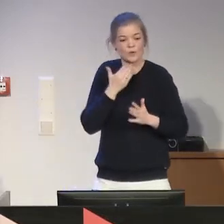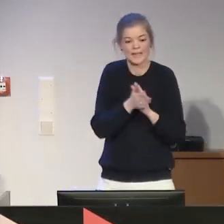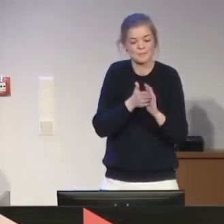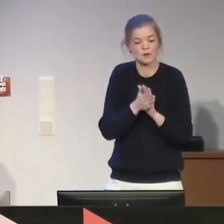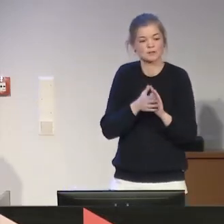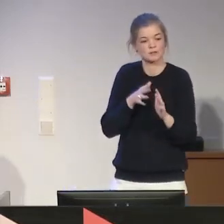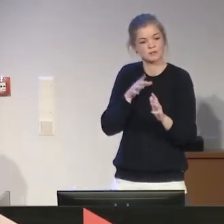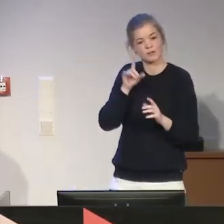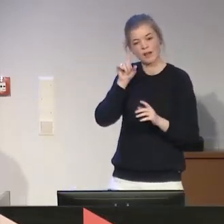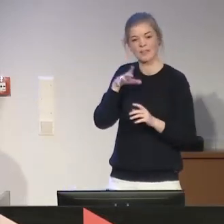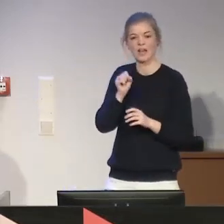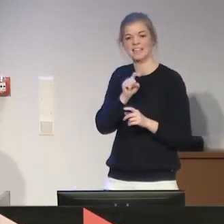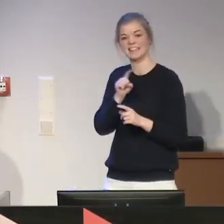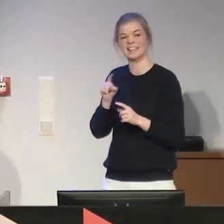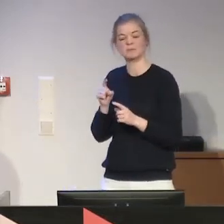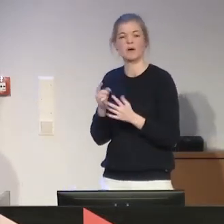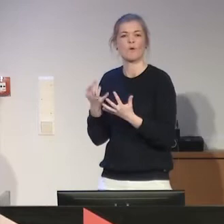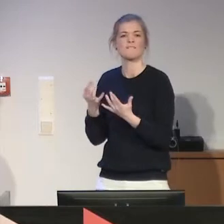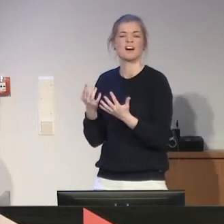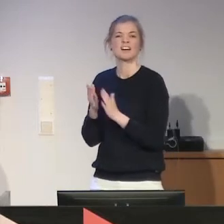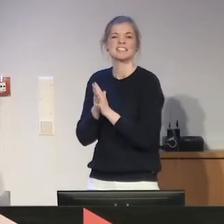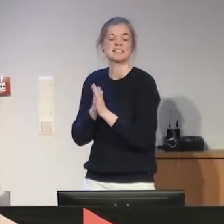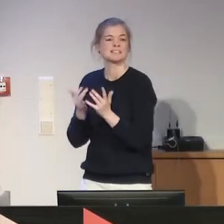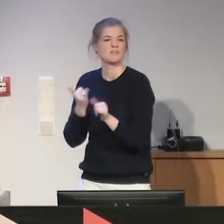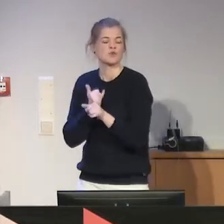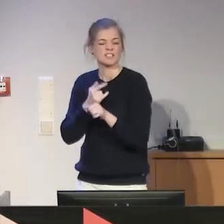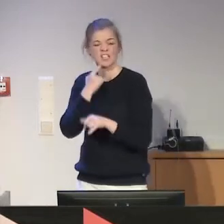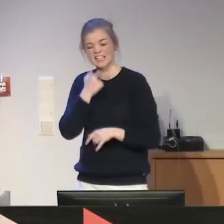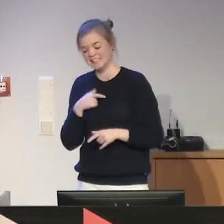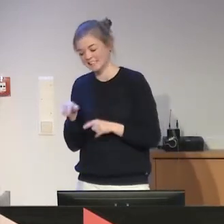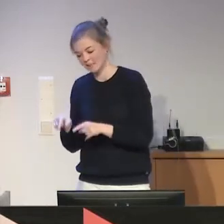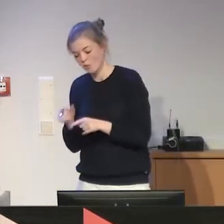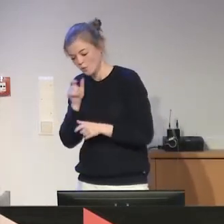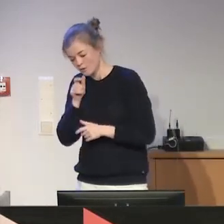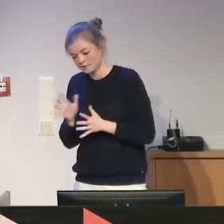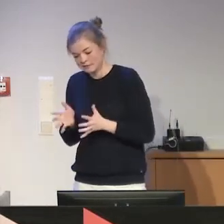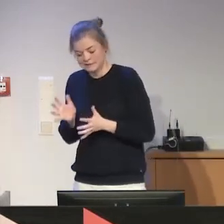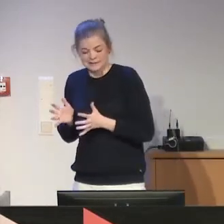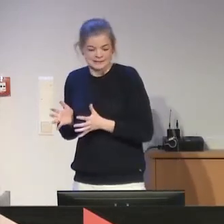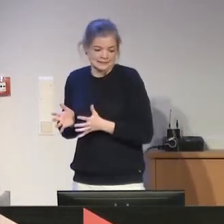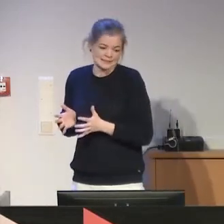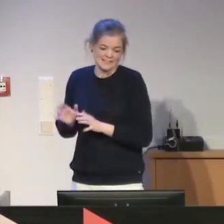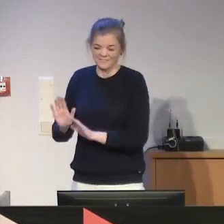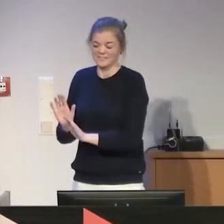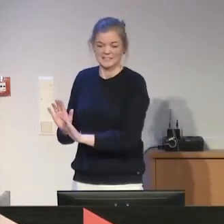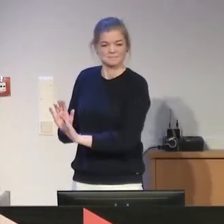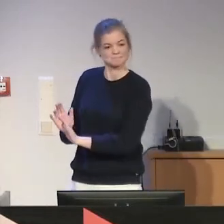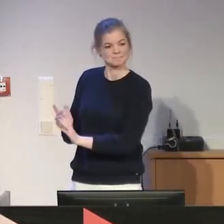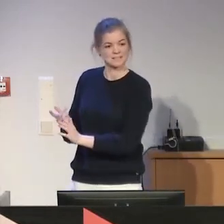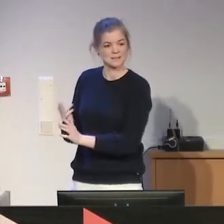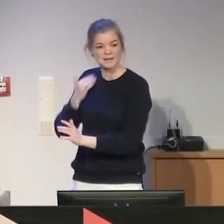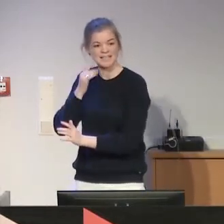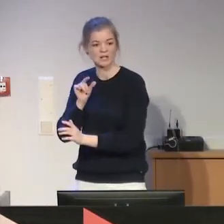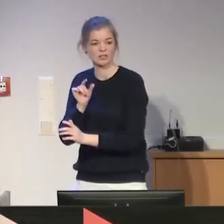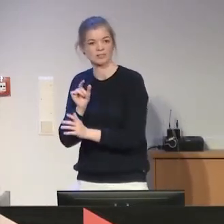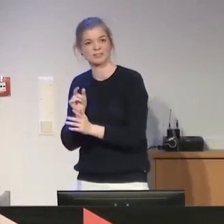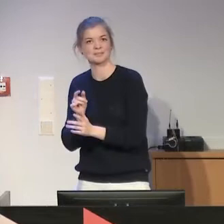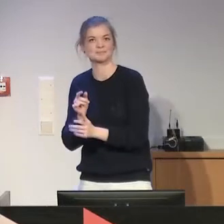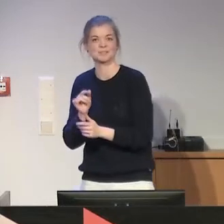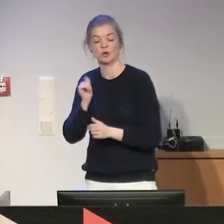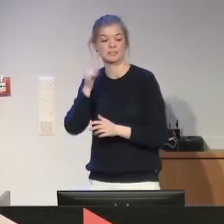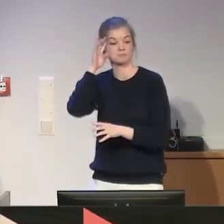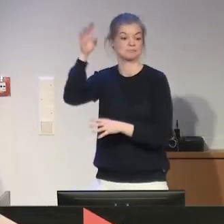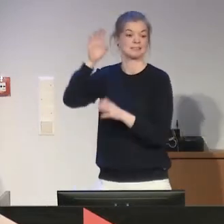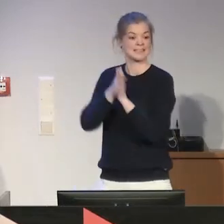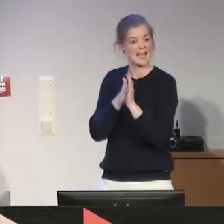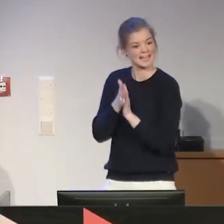But if you don't know the signs, it might be a little bit more difficult, take a little bit more time, and what can I say here, or how can I do that? Wait, I have to think